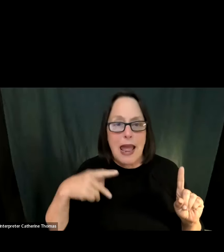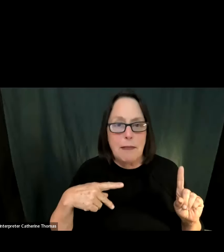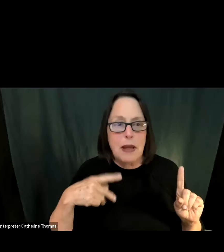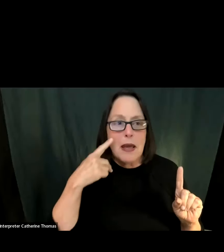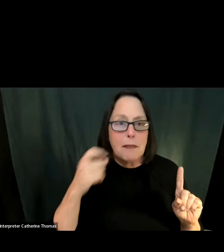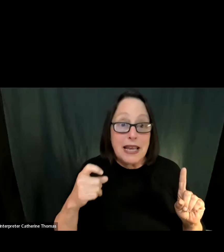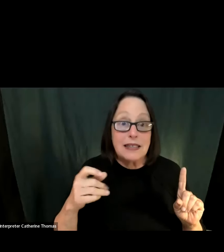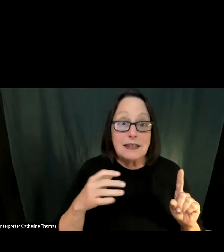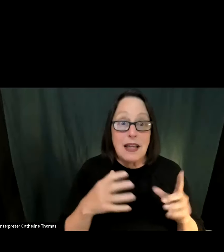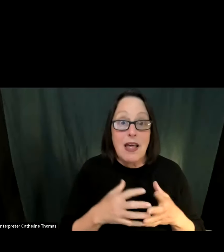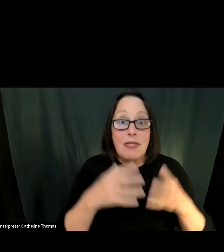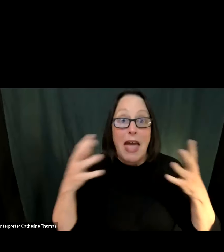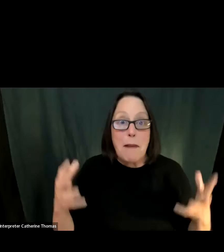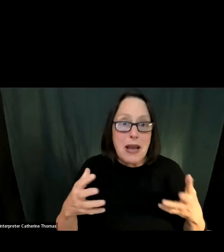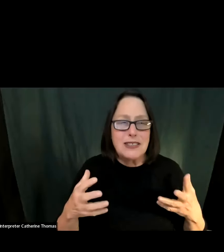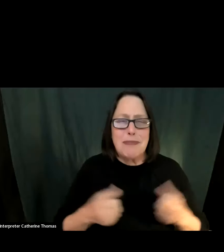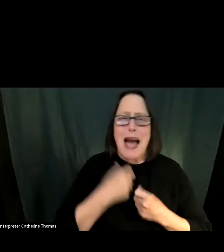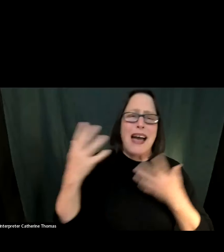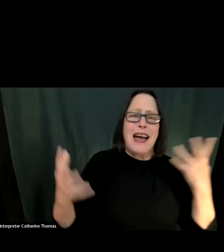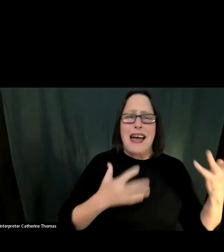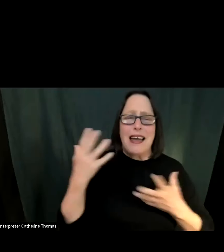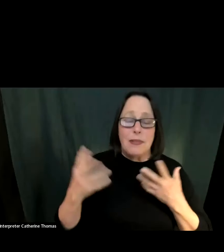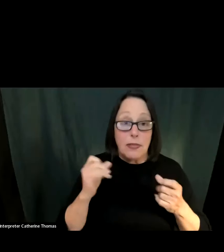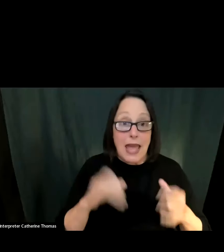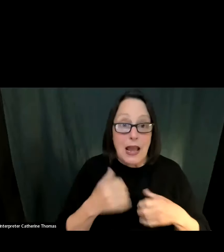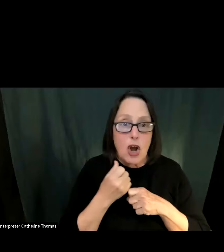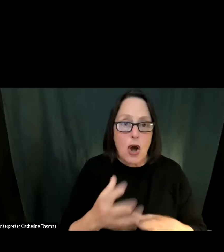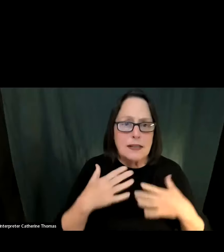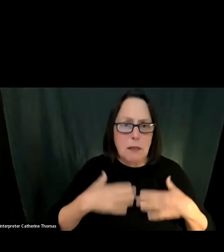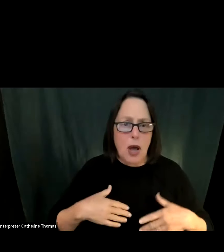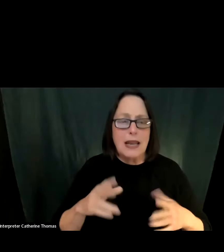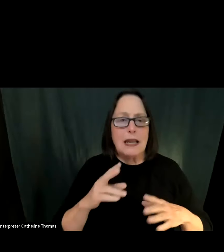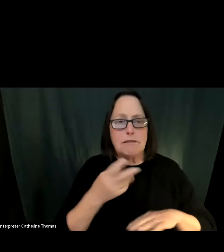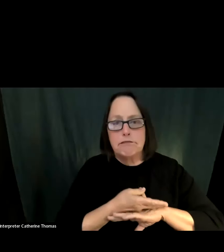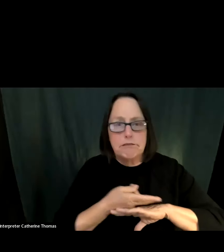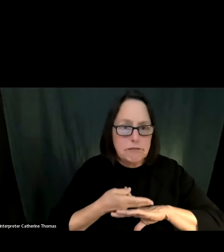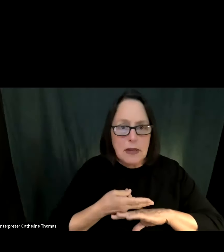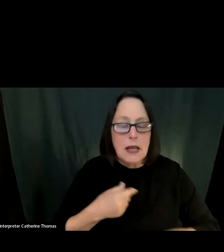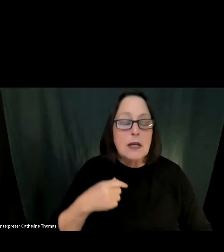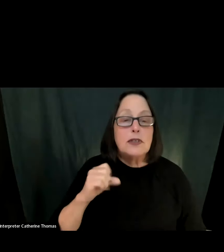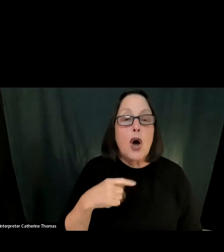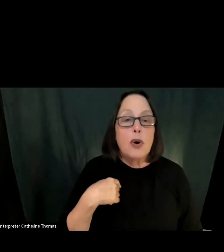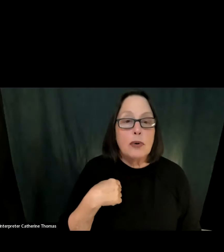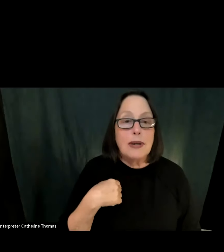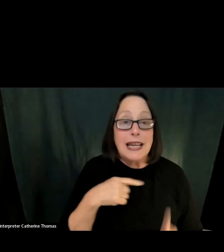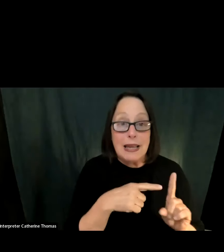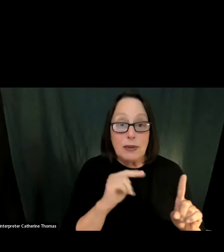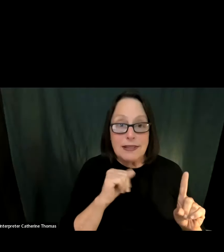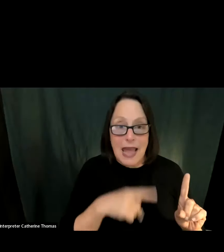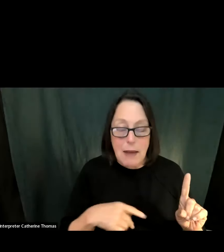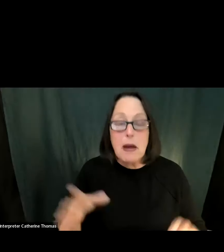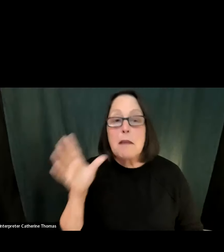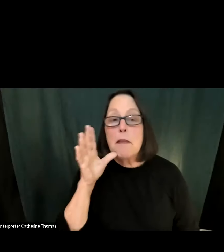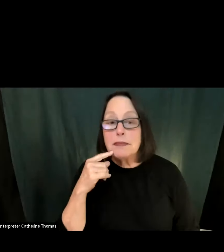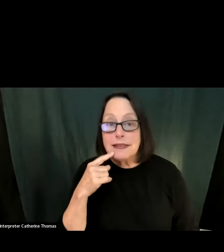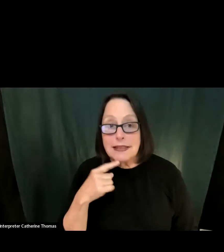that much outburst of behavior is exhausting on your tiny body. And so he was taking a nap, and she called and said, this behavior is getting